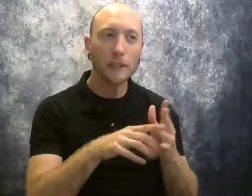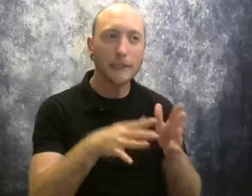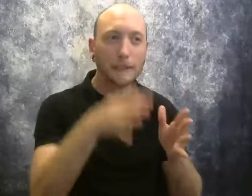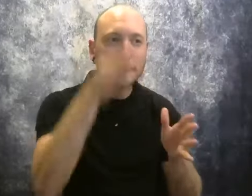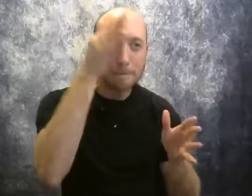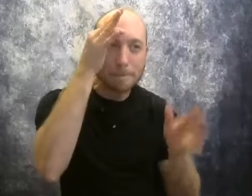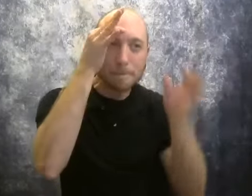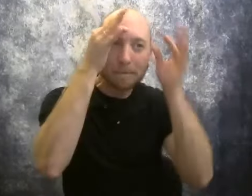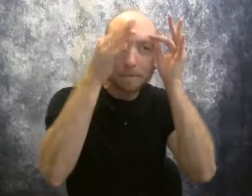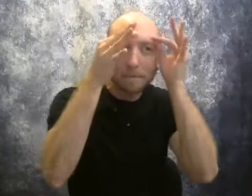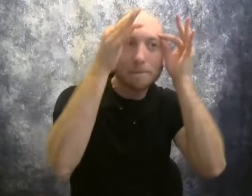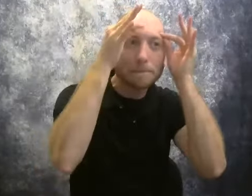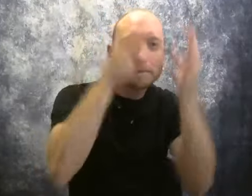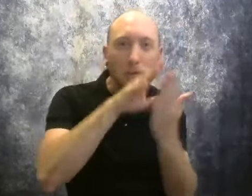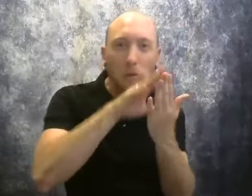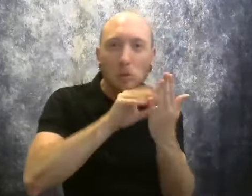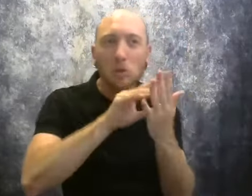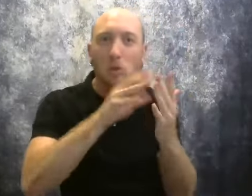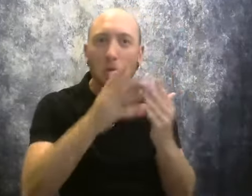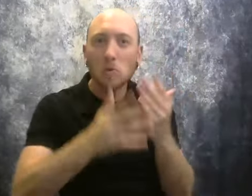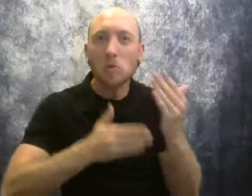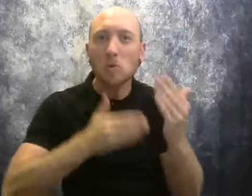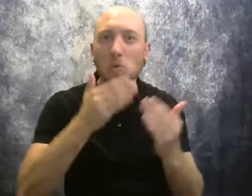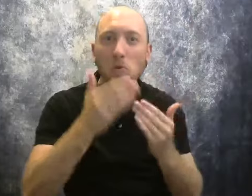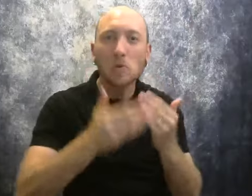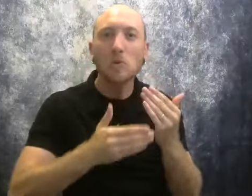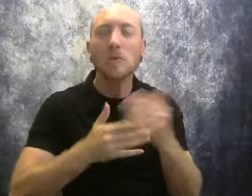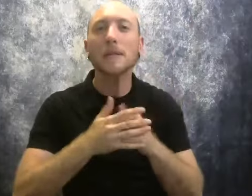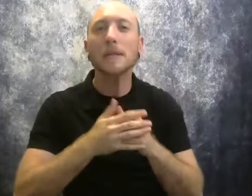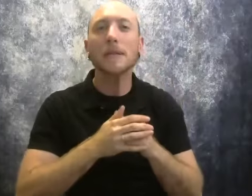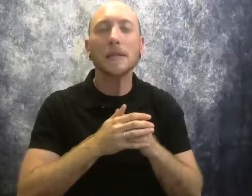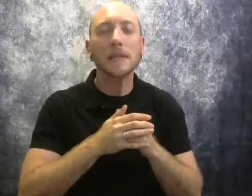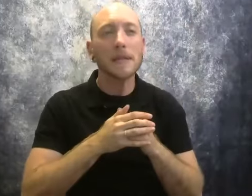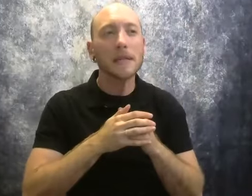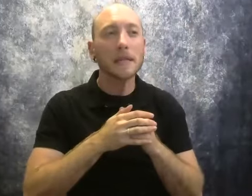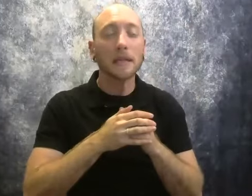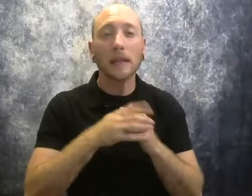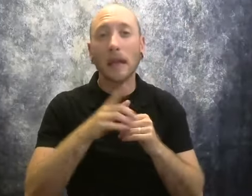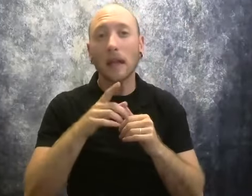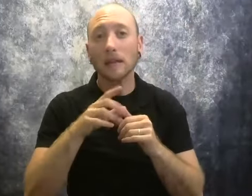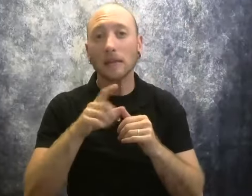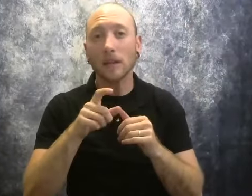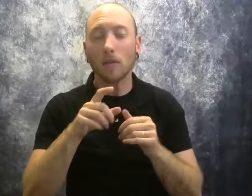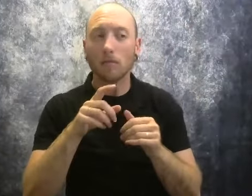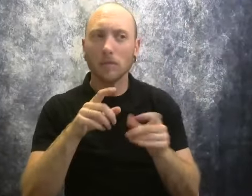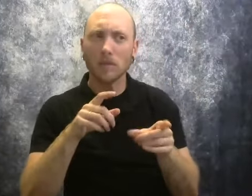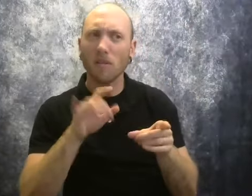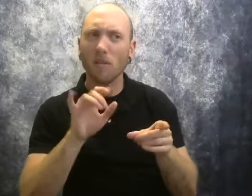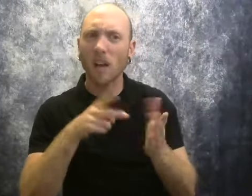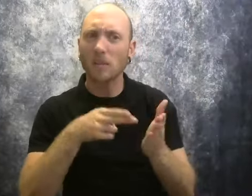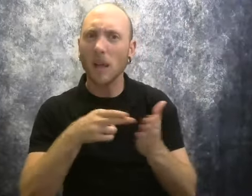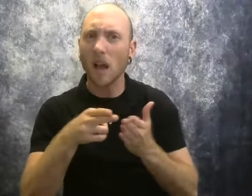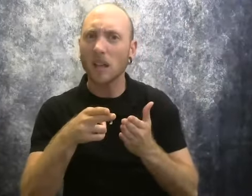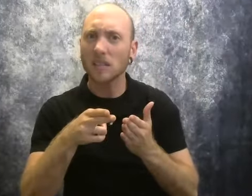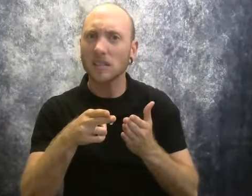still in the personal life, or even meeting people, unable to articulate and just be